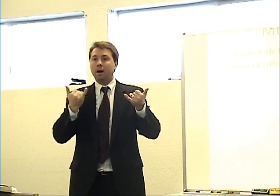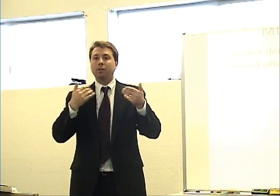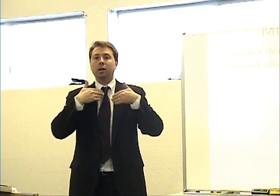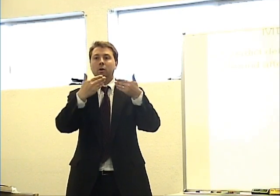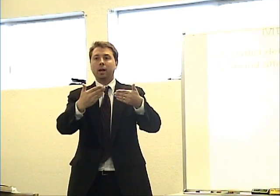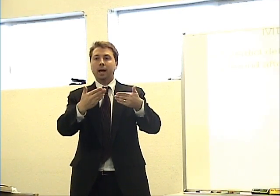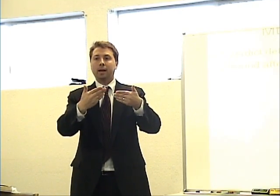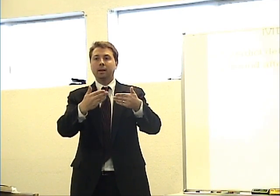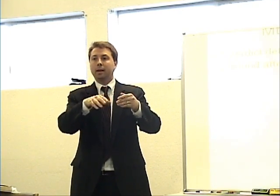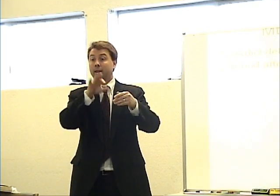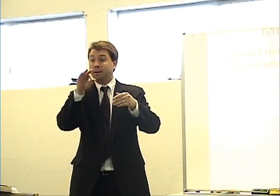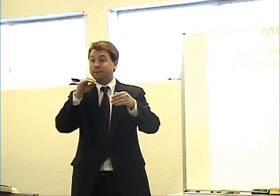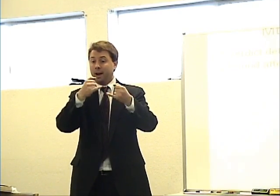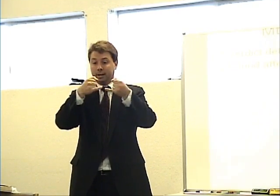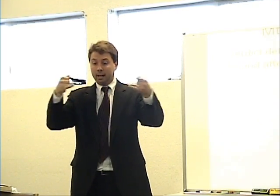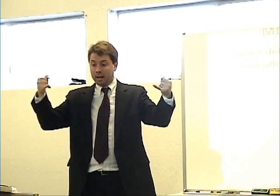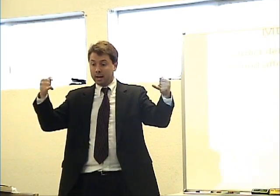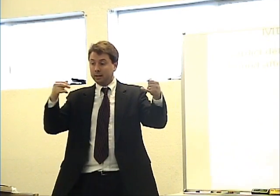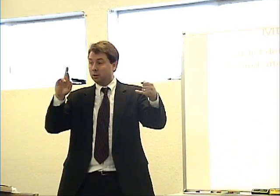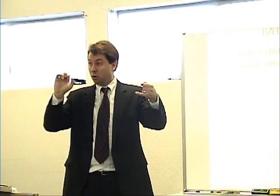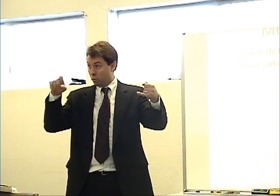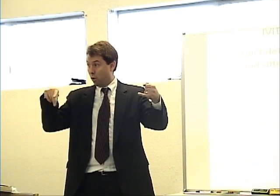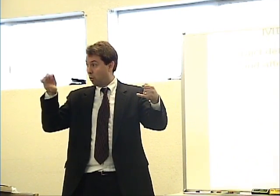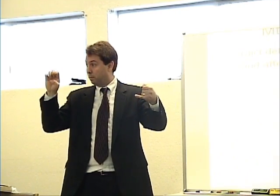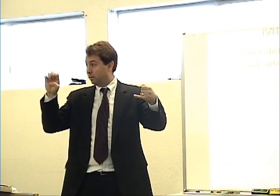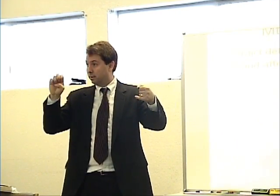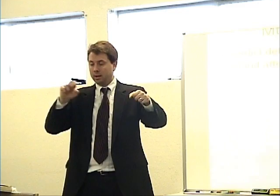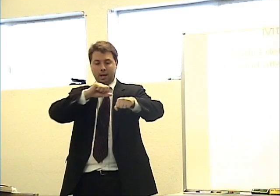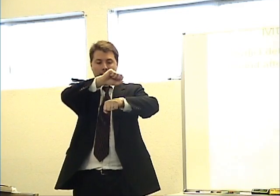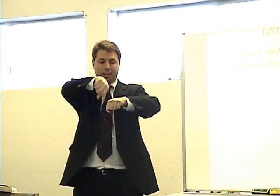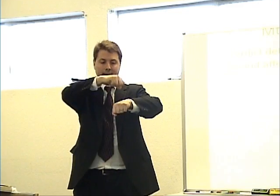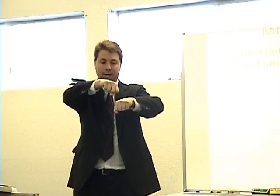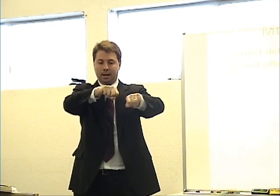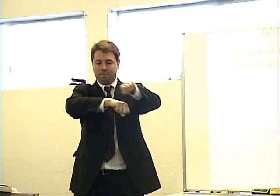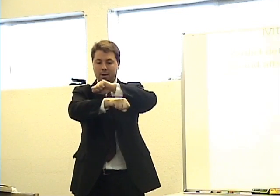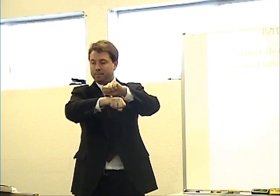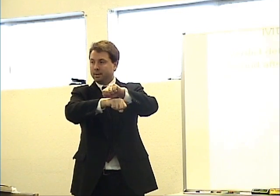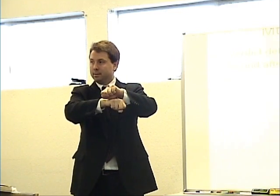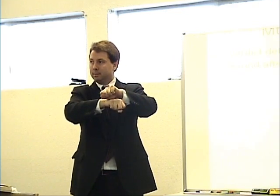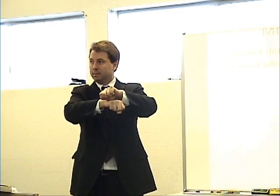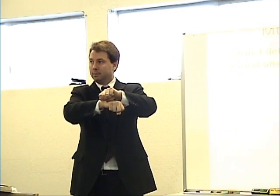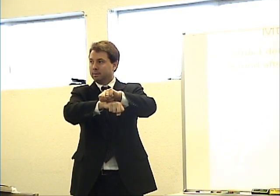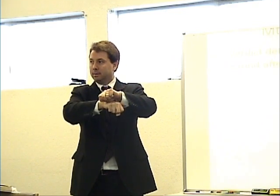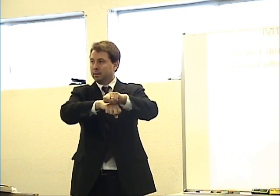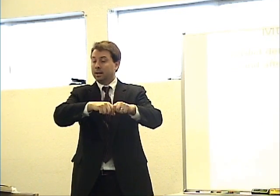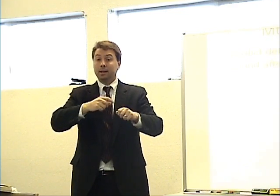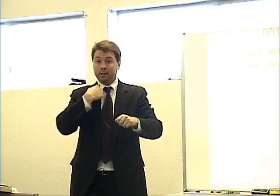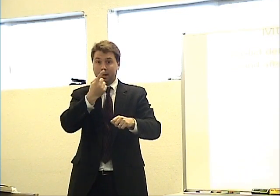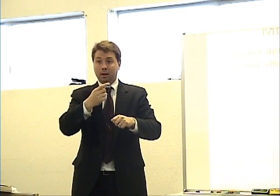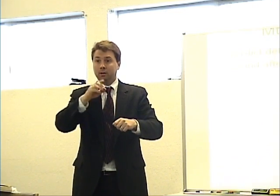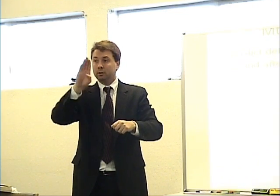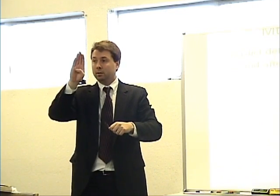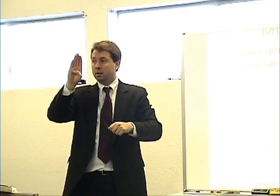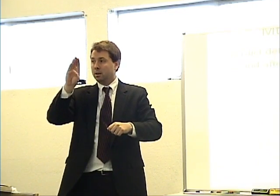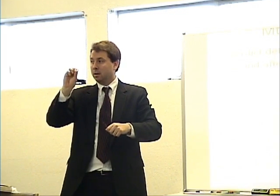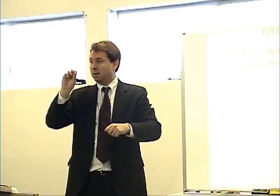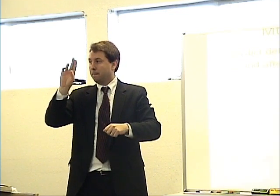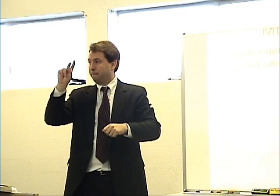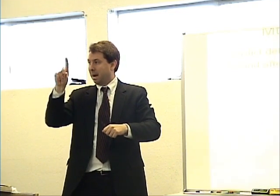they go ahead and they find a line, a rope, and they tie him up. It tells,